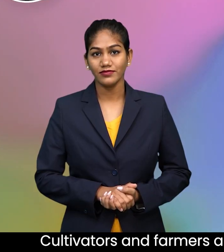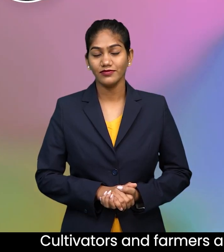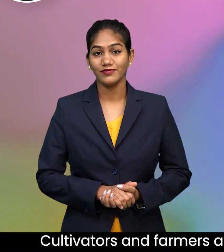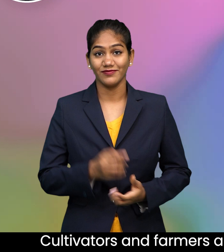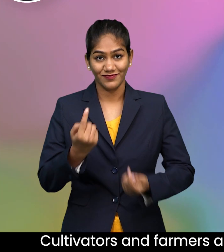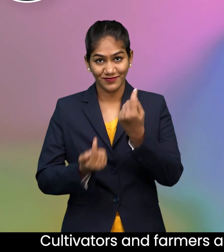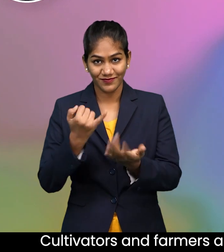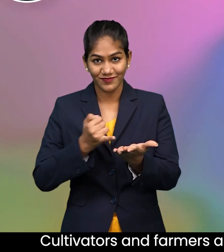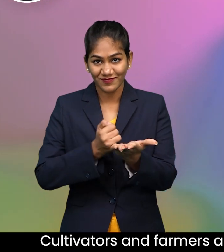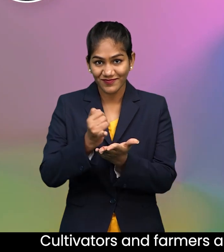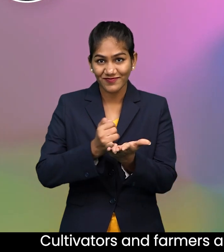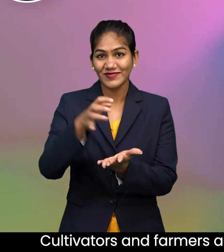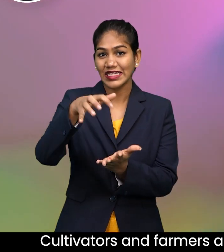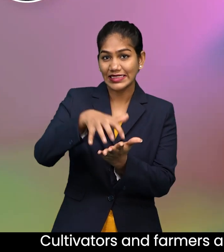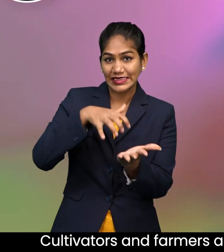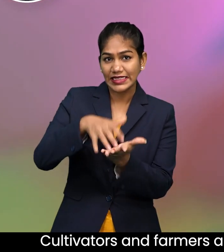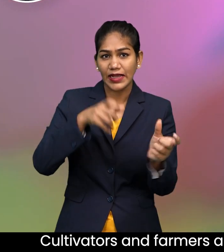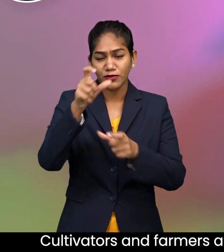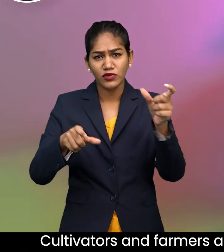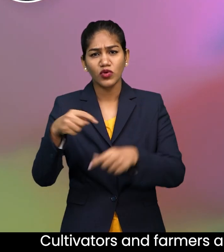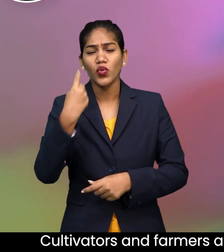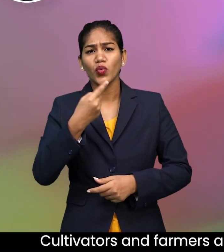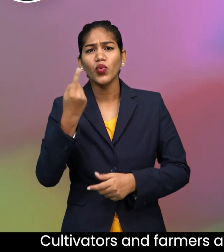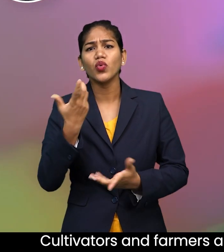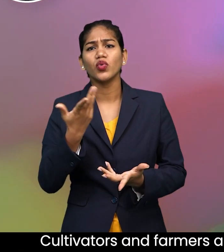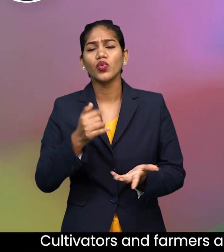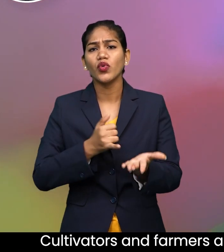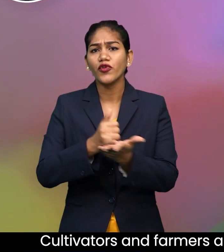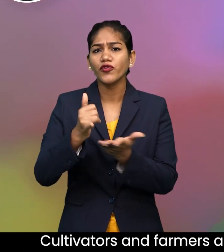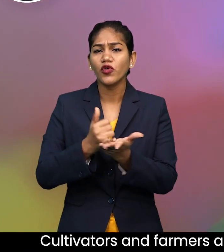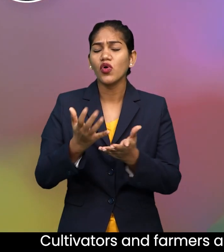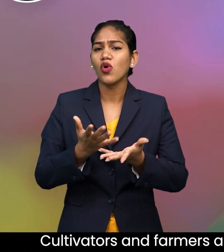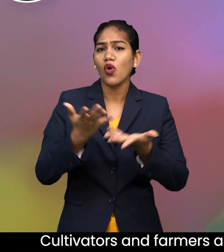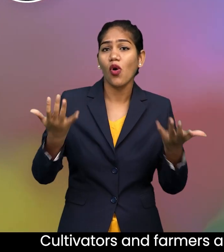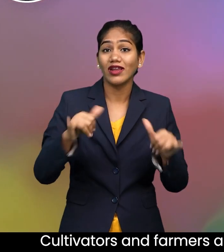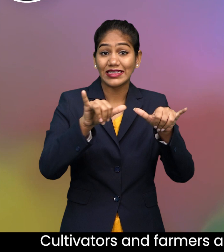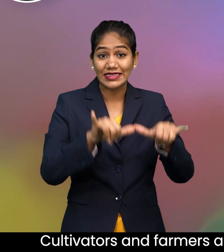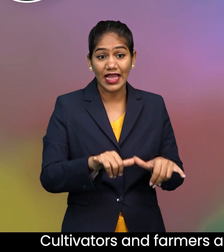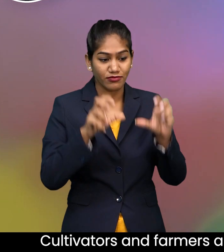Cultivators and farmers are those who farm or supervise the land.